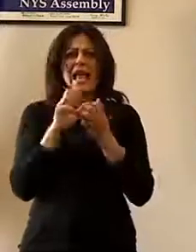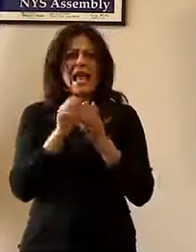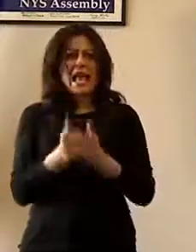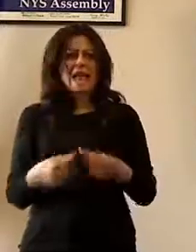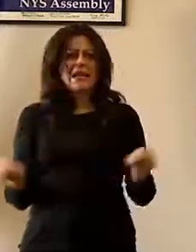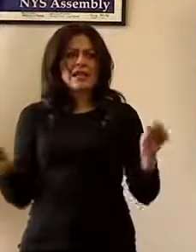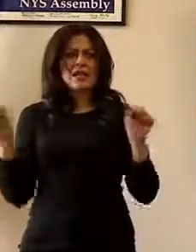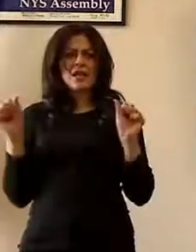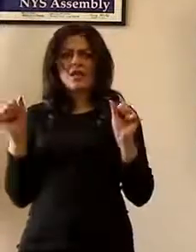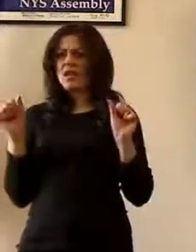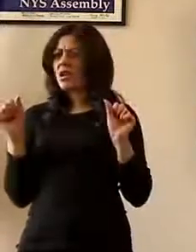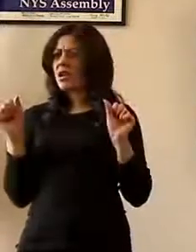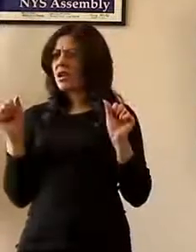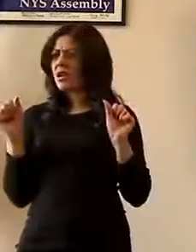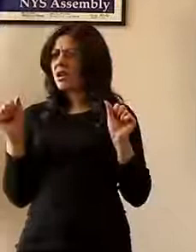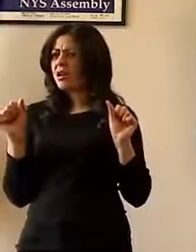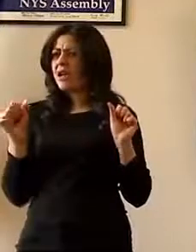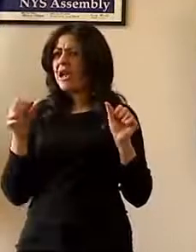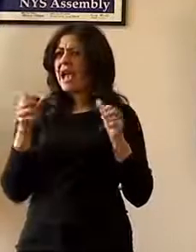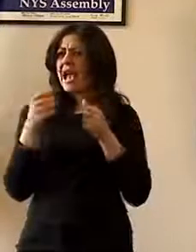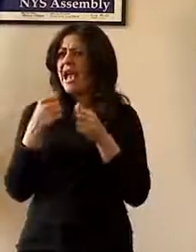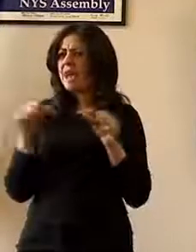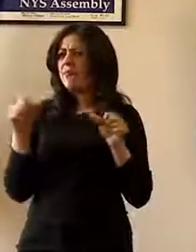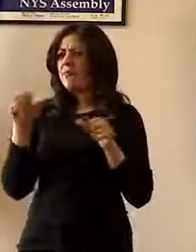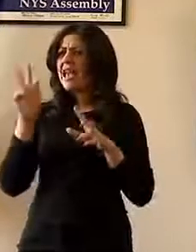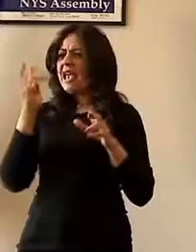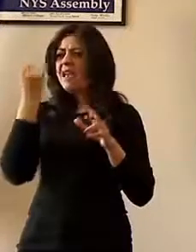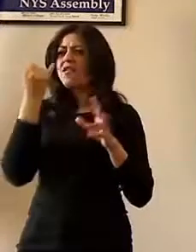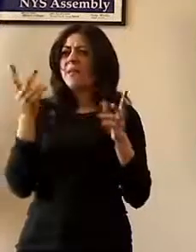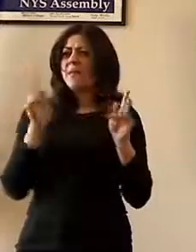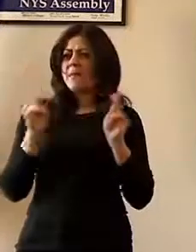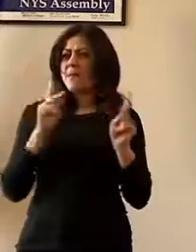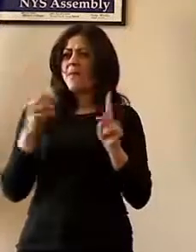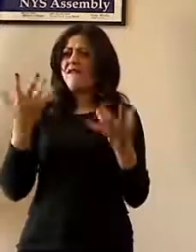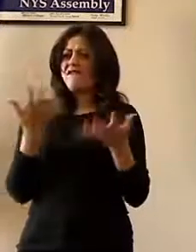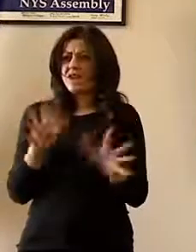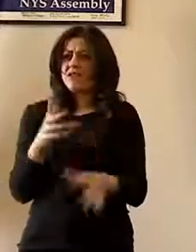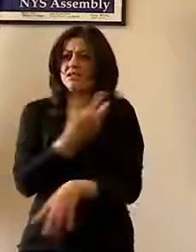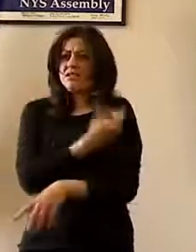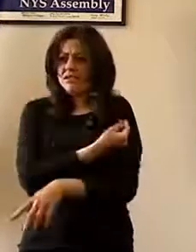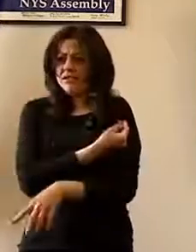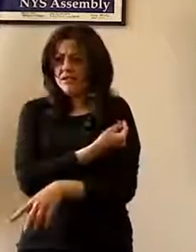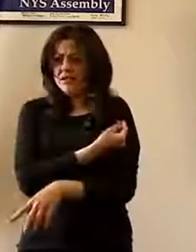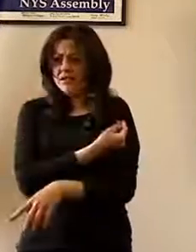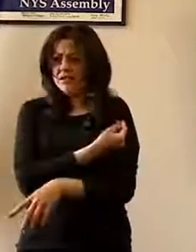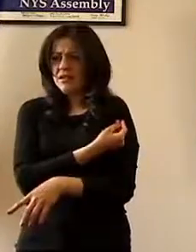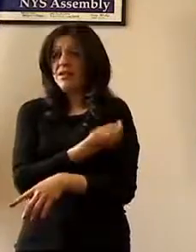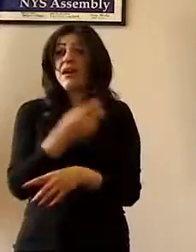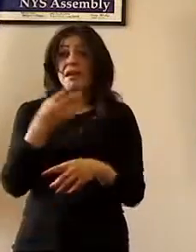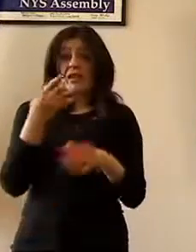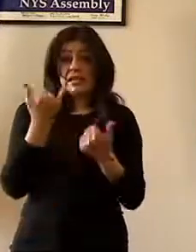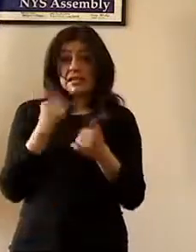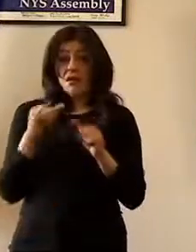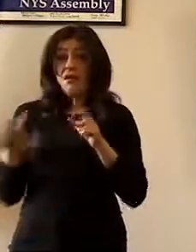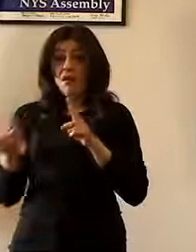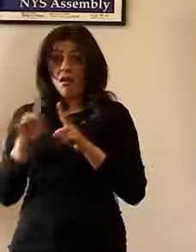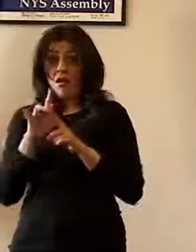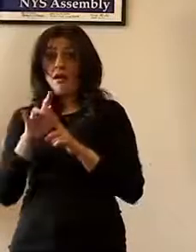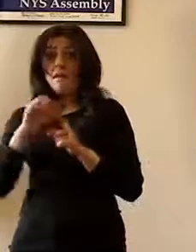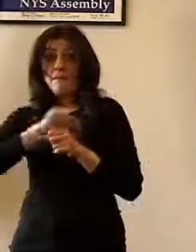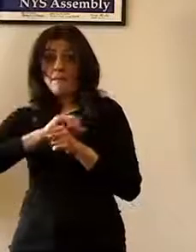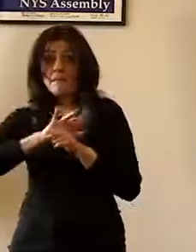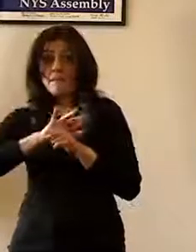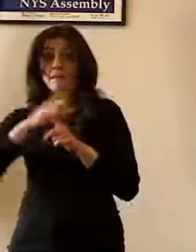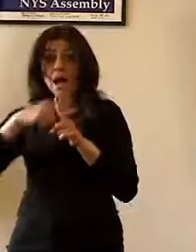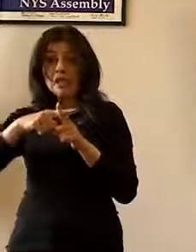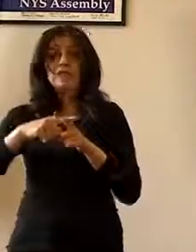am aware of individuals that have not completed their double dose, having seen a positive case, right?